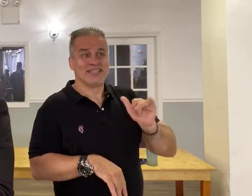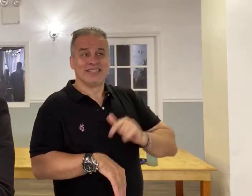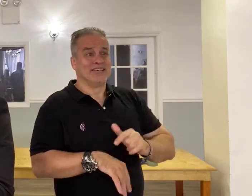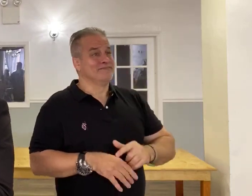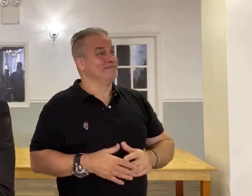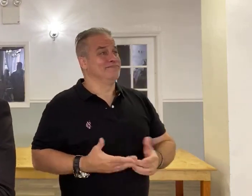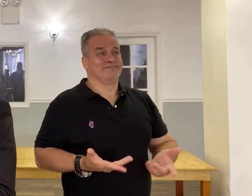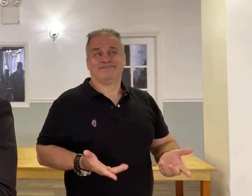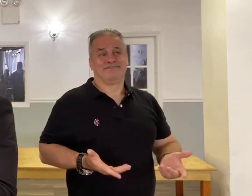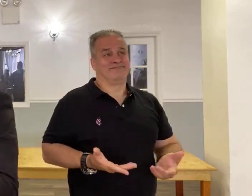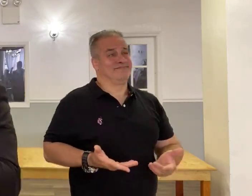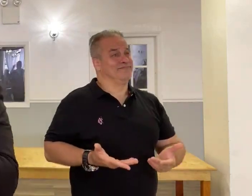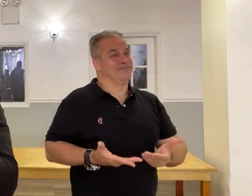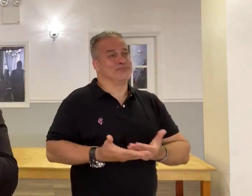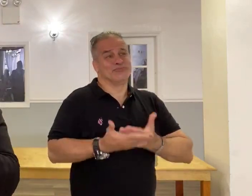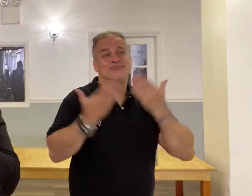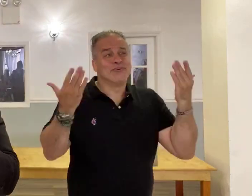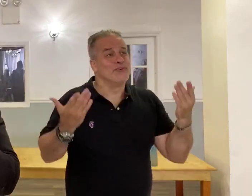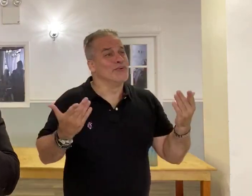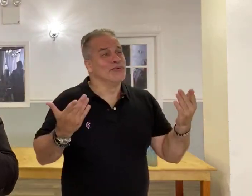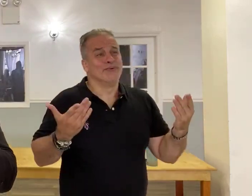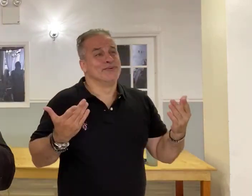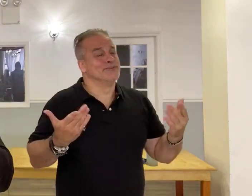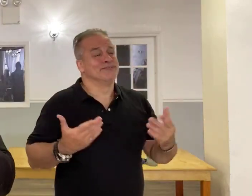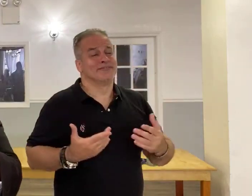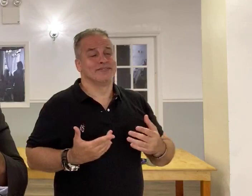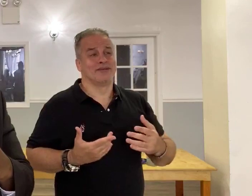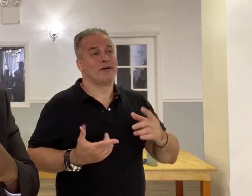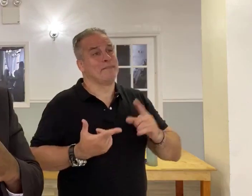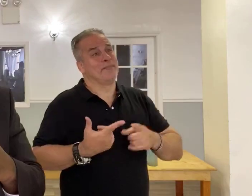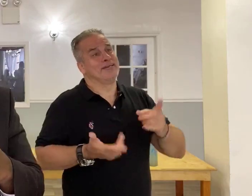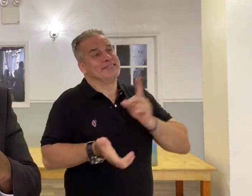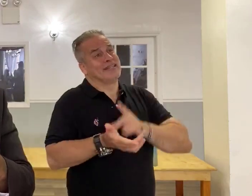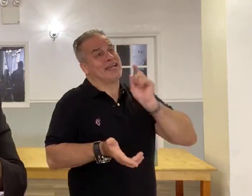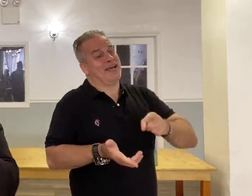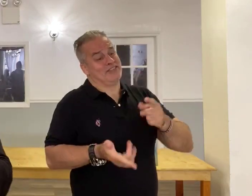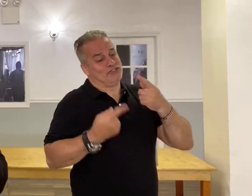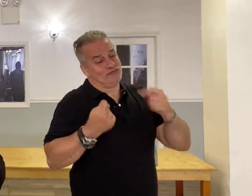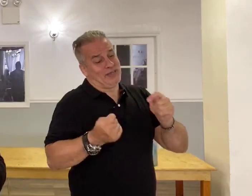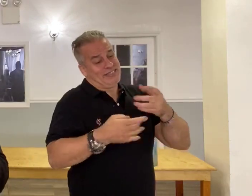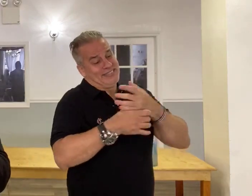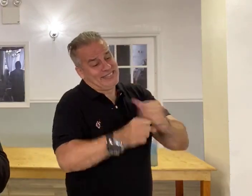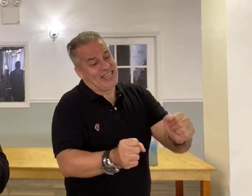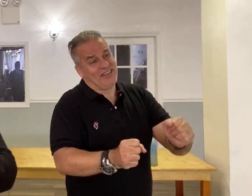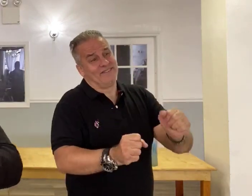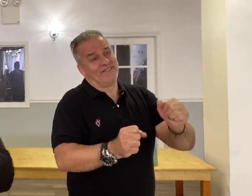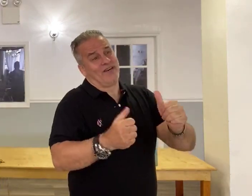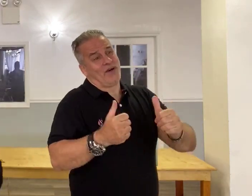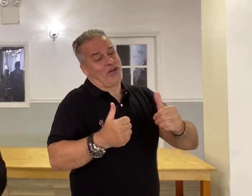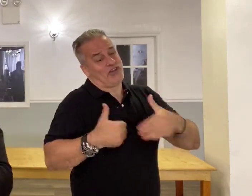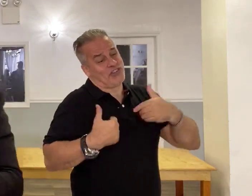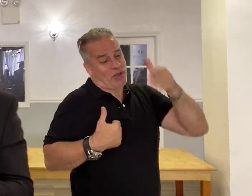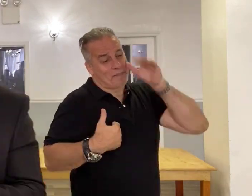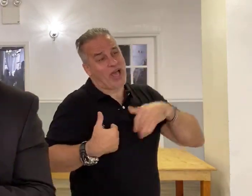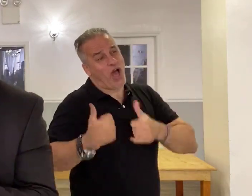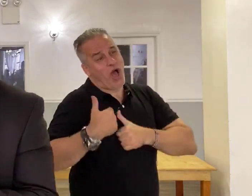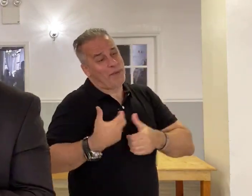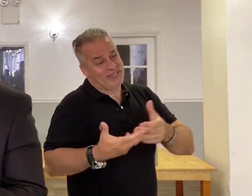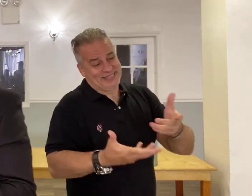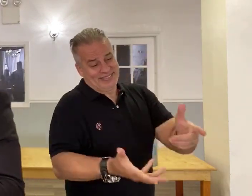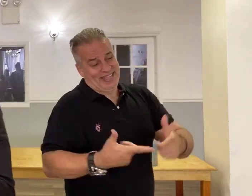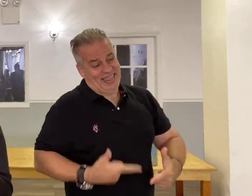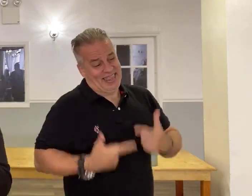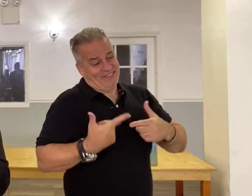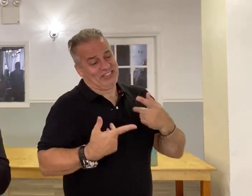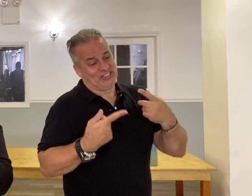life. That was the whole point. Without that surgery, as gruesome as the concept would be, listen, I think about that. I